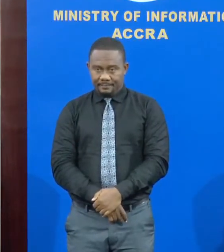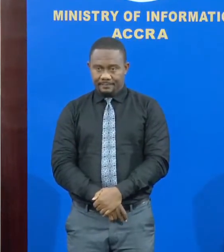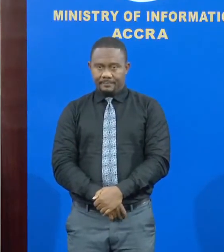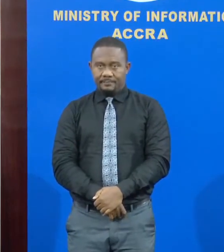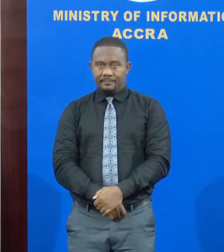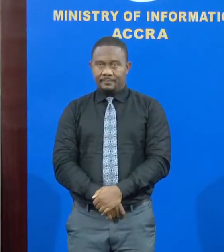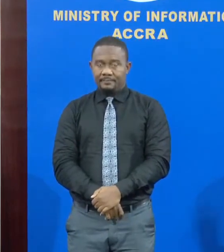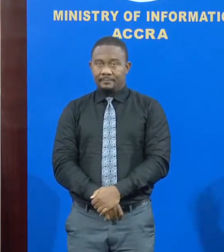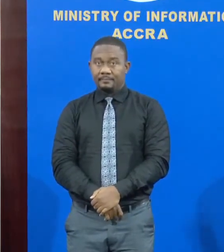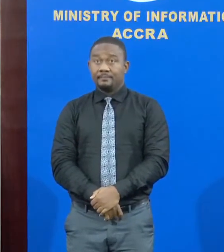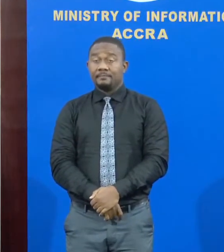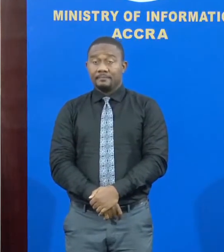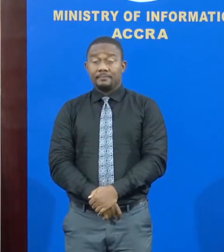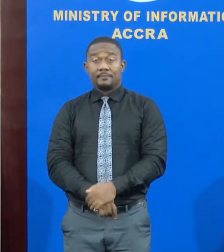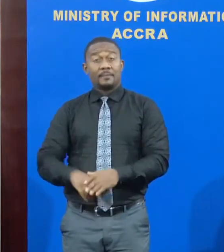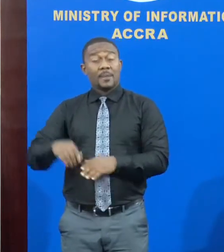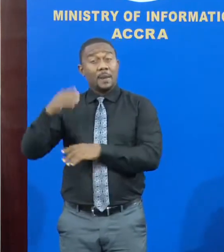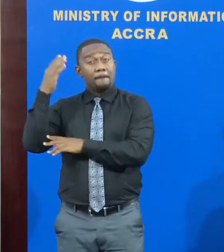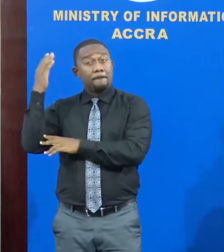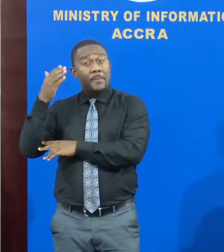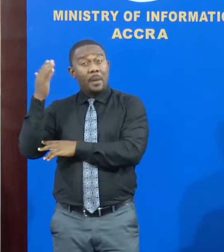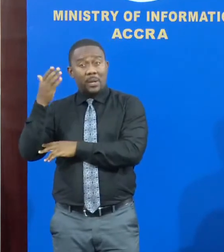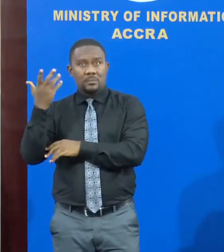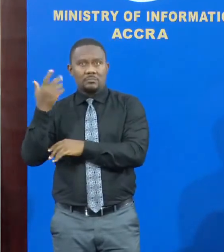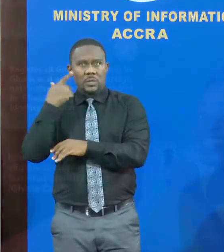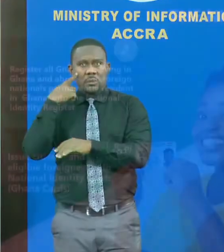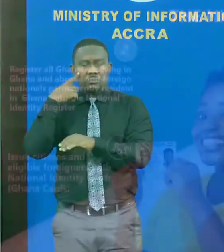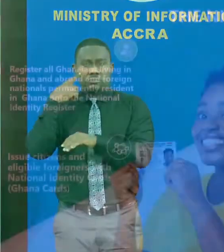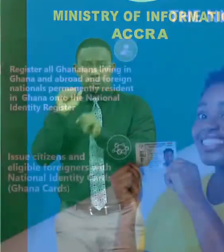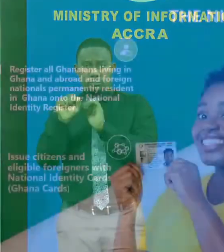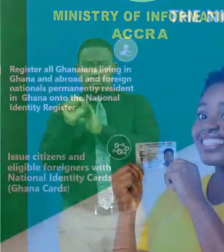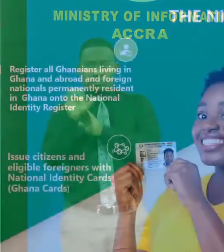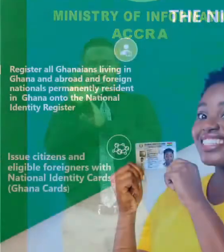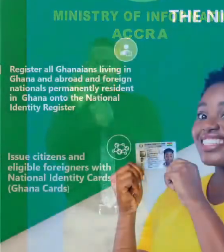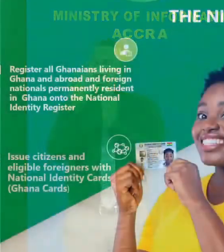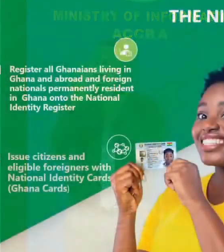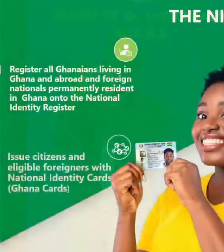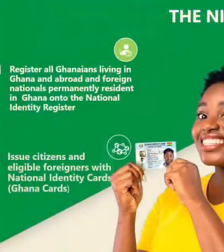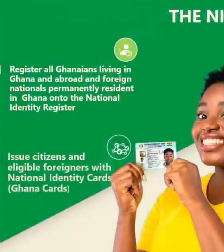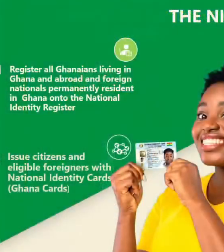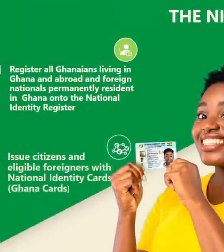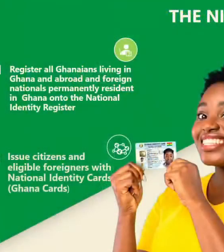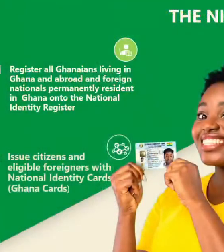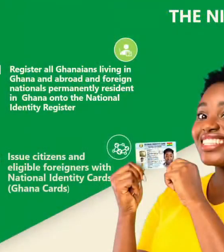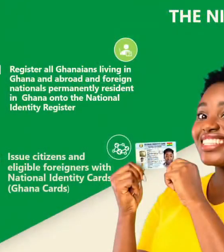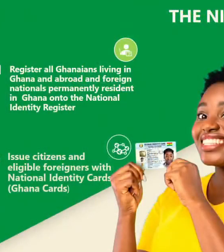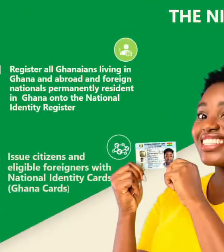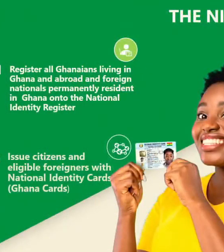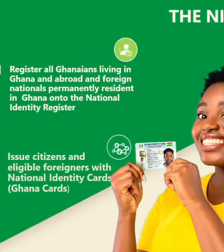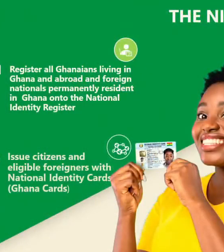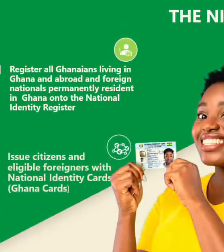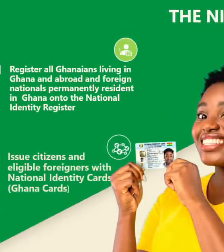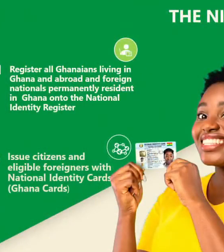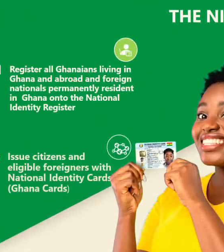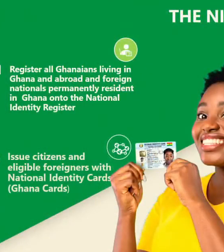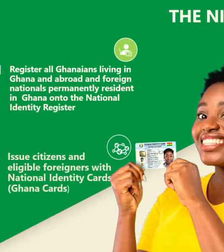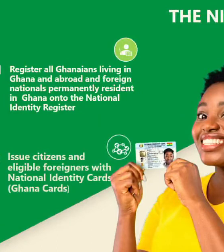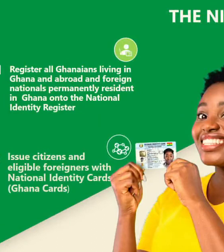The presentation will be projected, and I will conclude with next